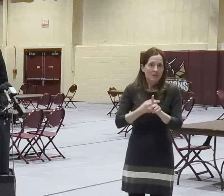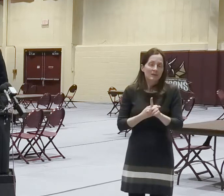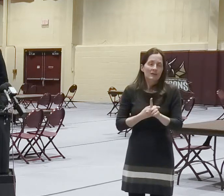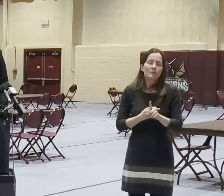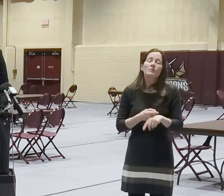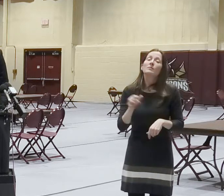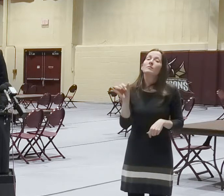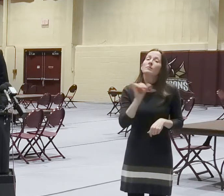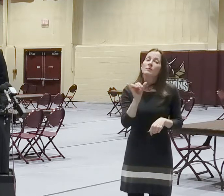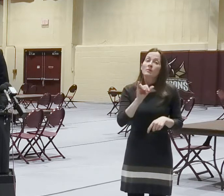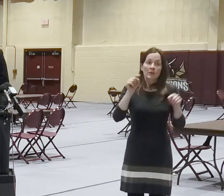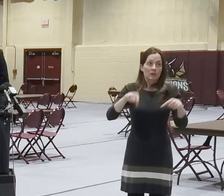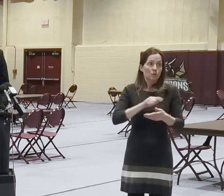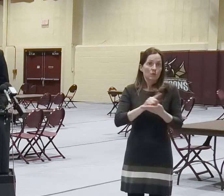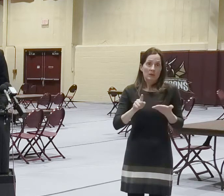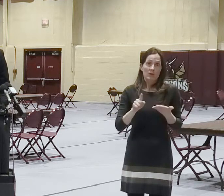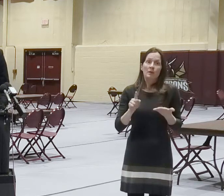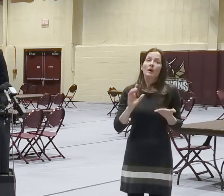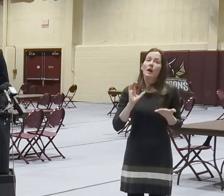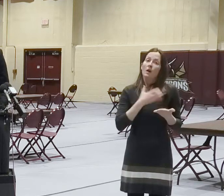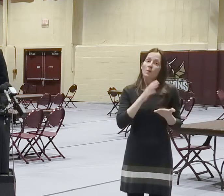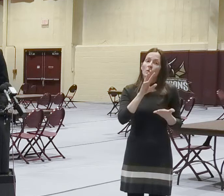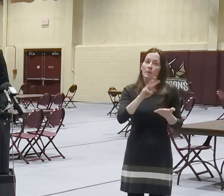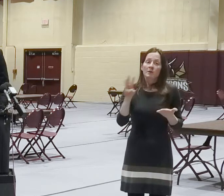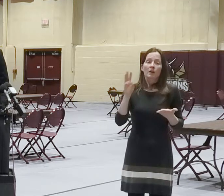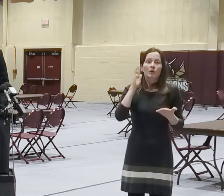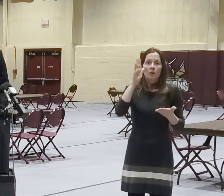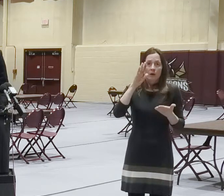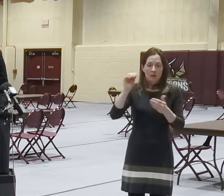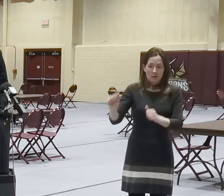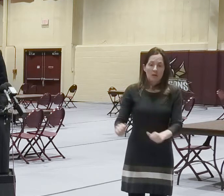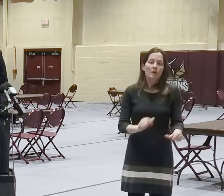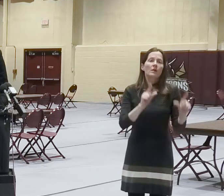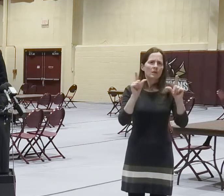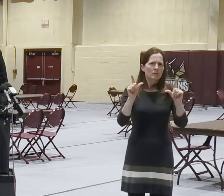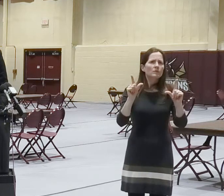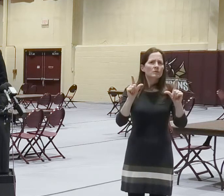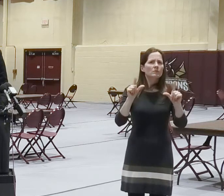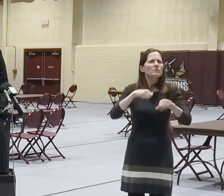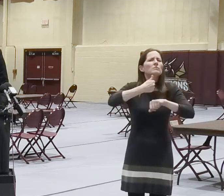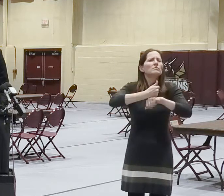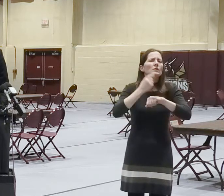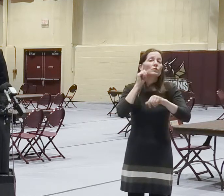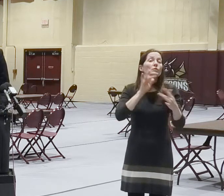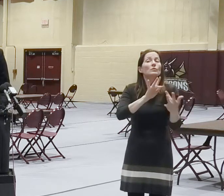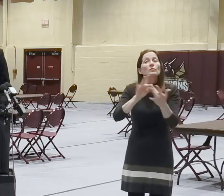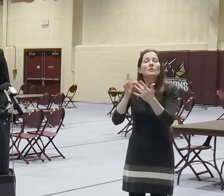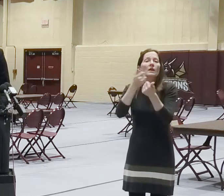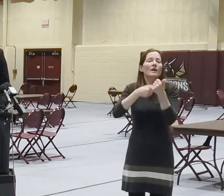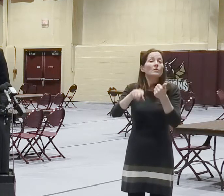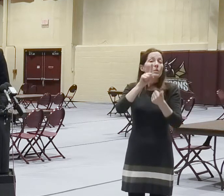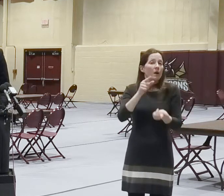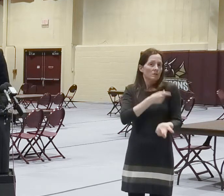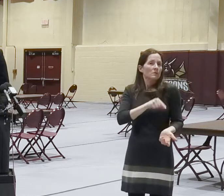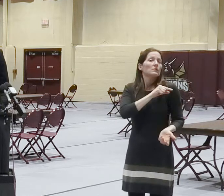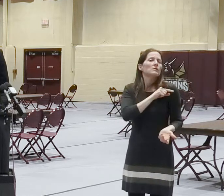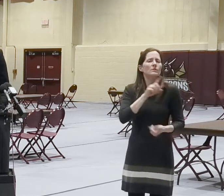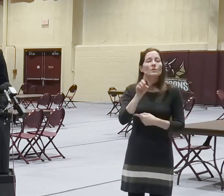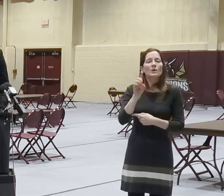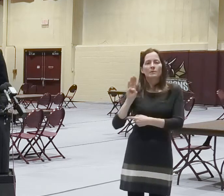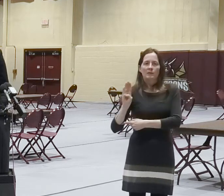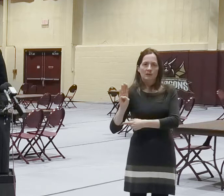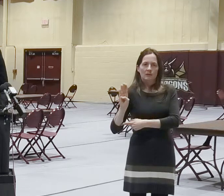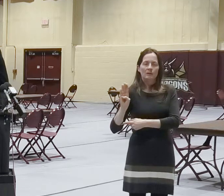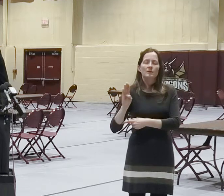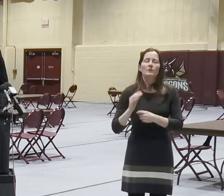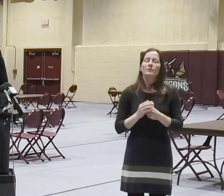to everyone who is eligible in 1B. This is an